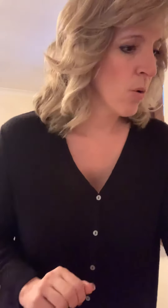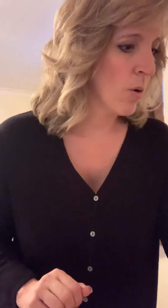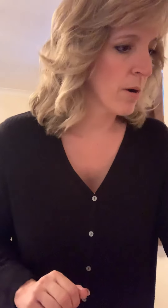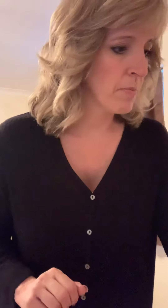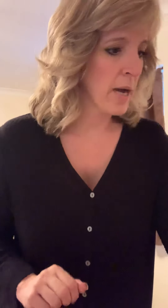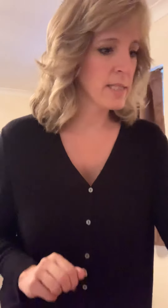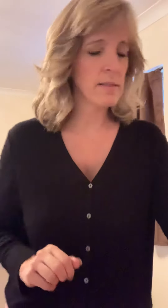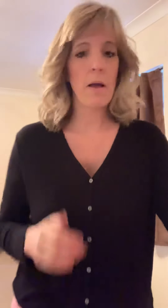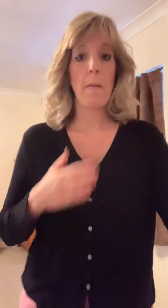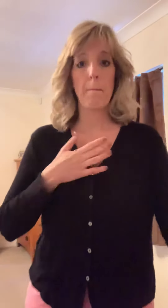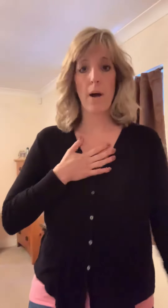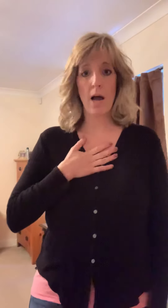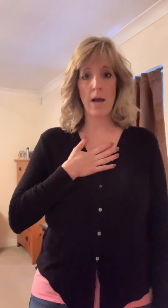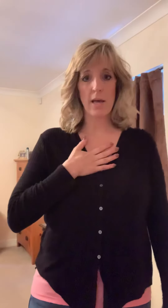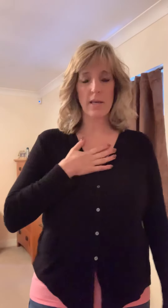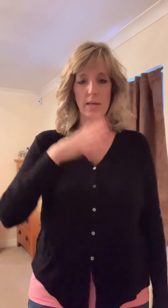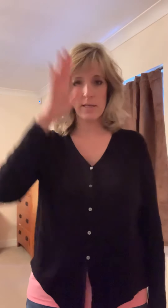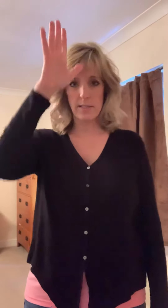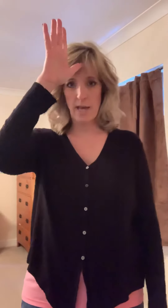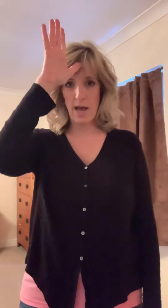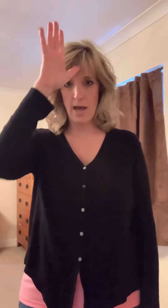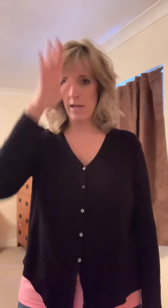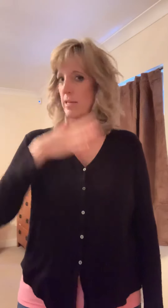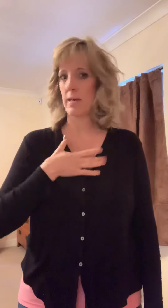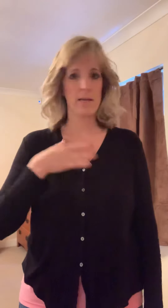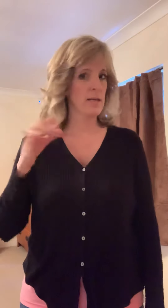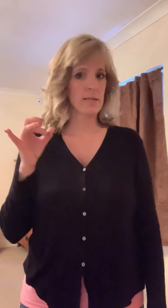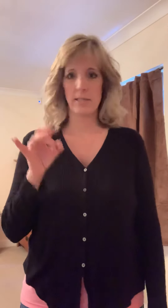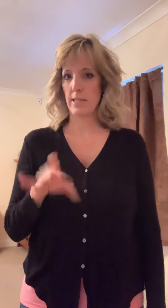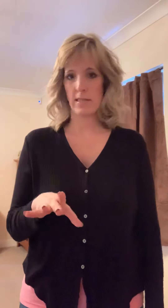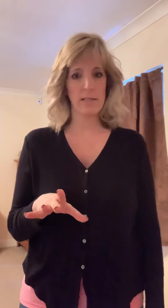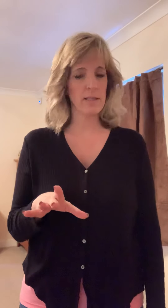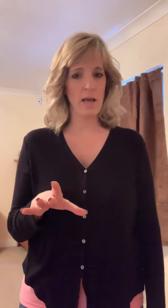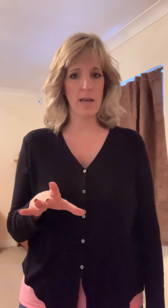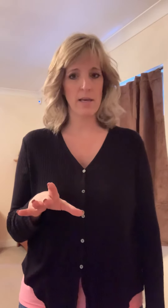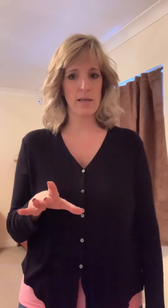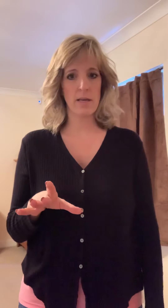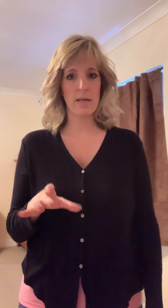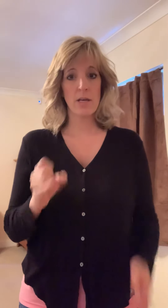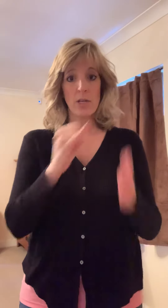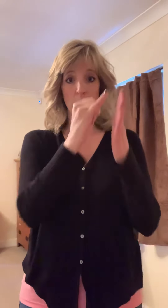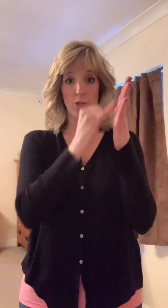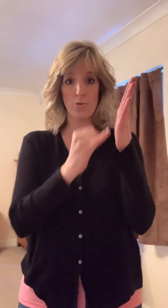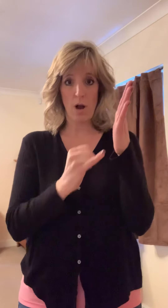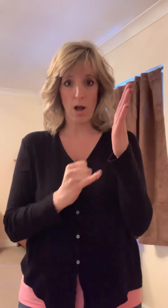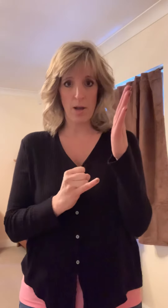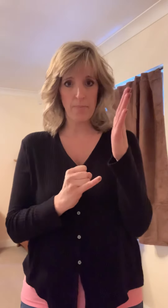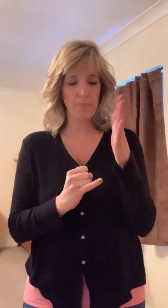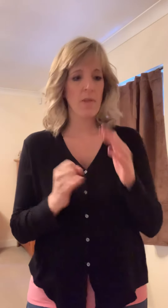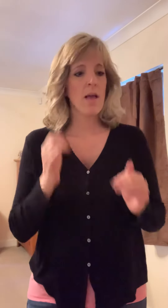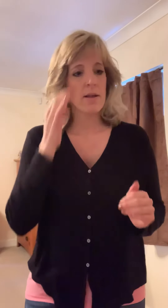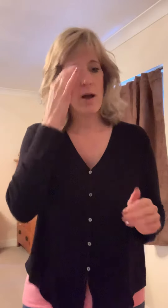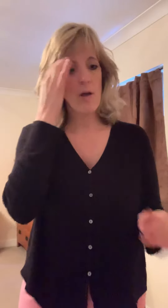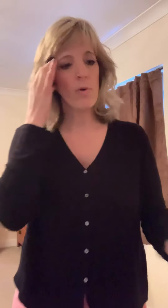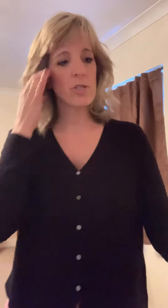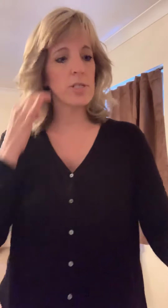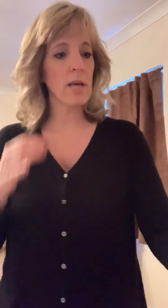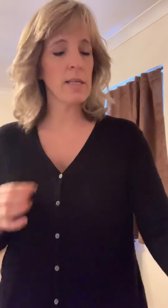or my dad doesn't like to draw. Now I want you to tell these